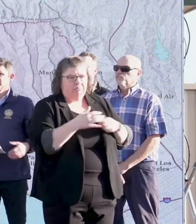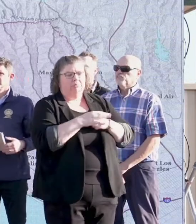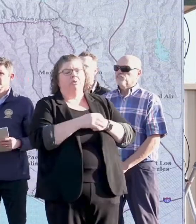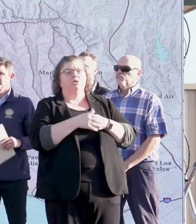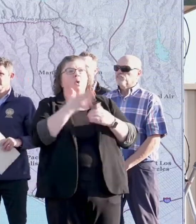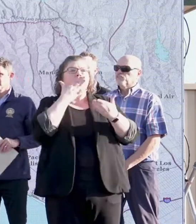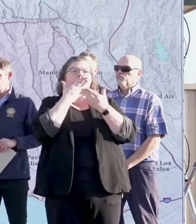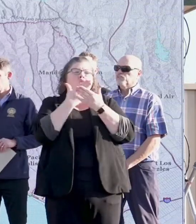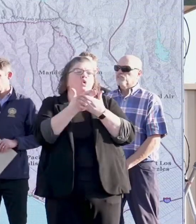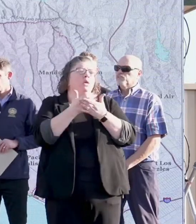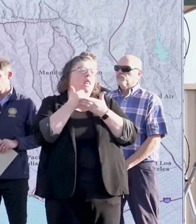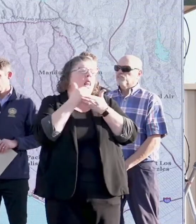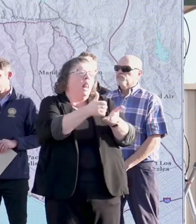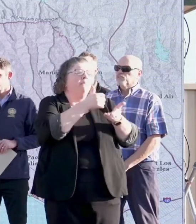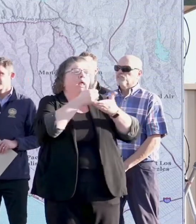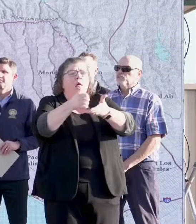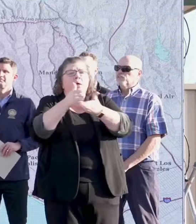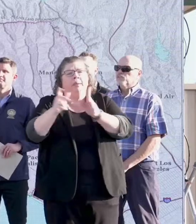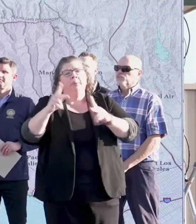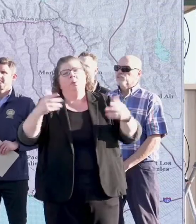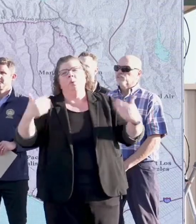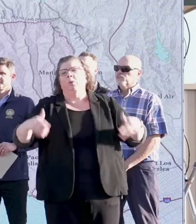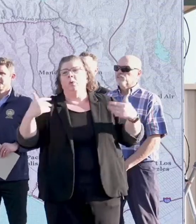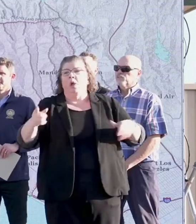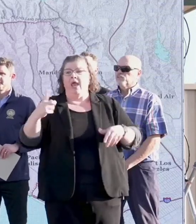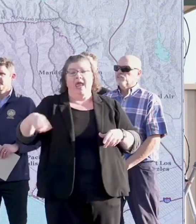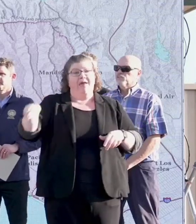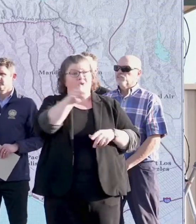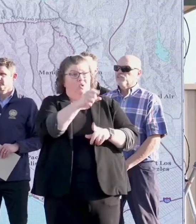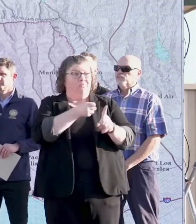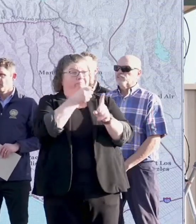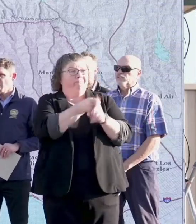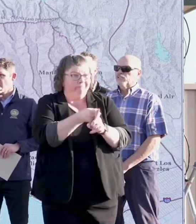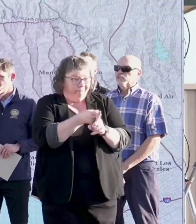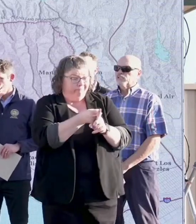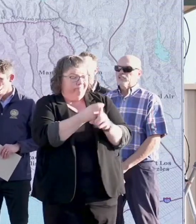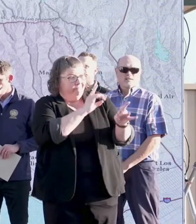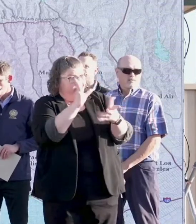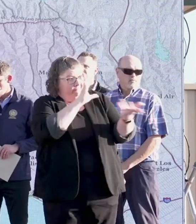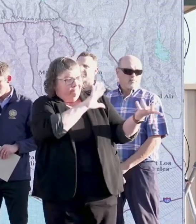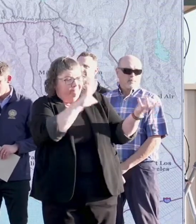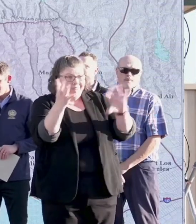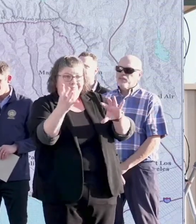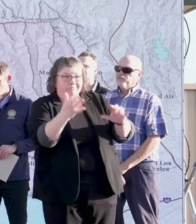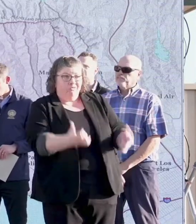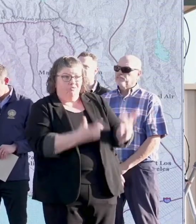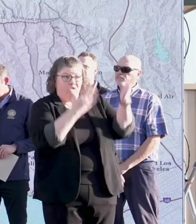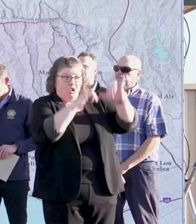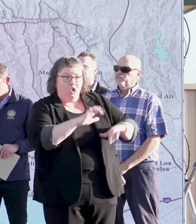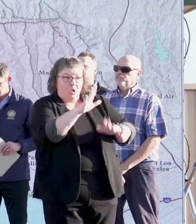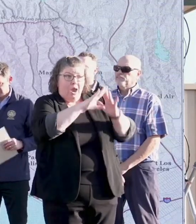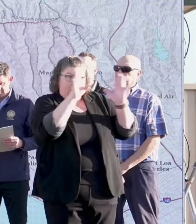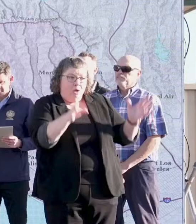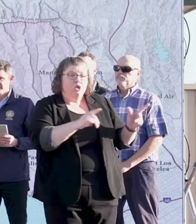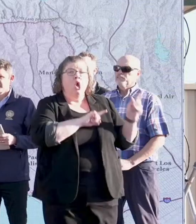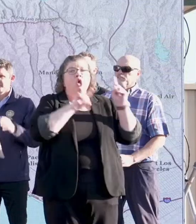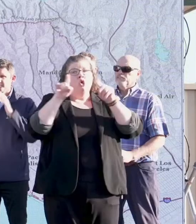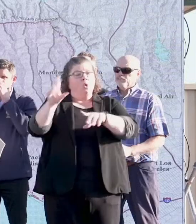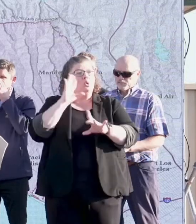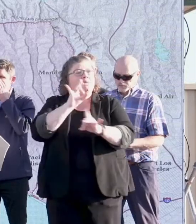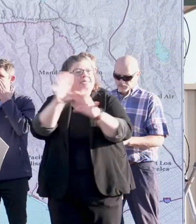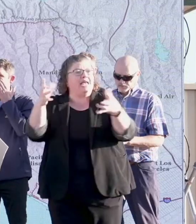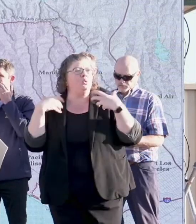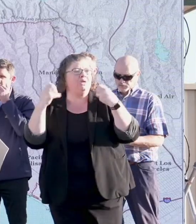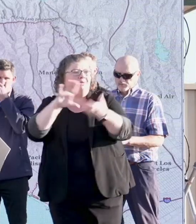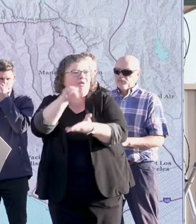help people, and I just want to say, if you are a victim of this terrible tragedy, please do consider going down to the Disaster Recovery